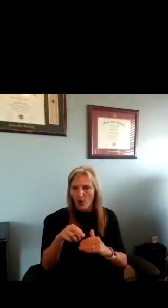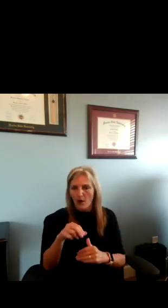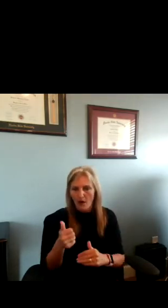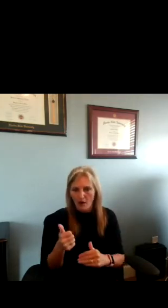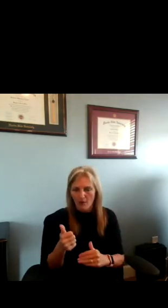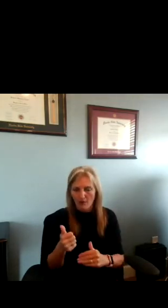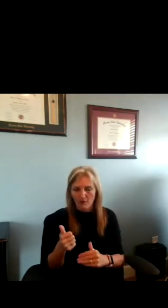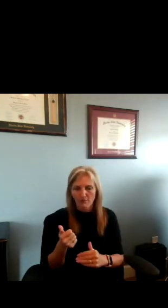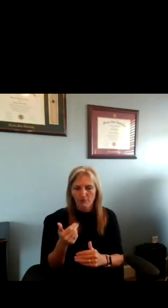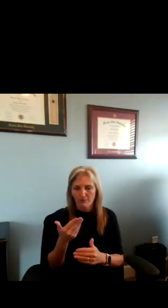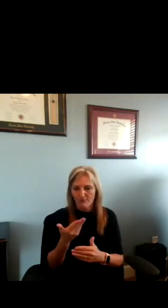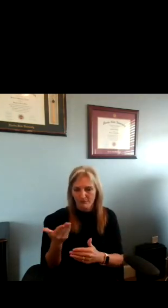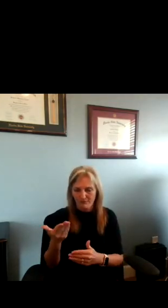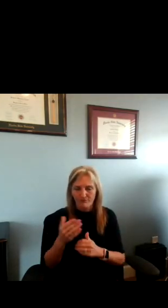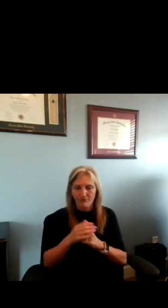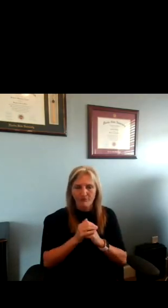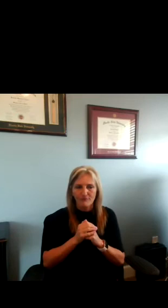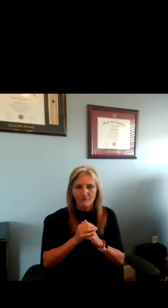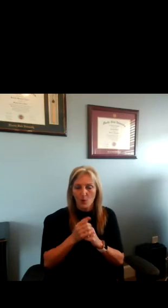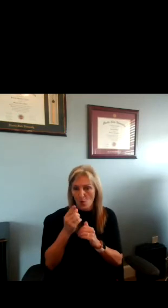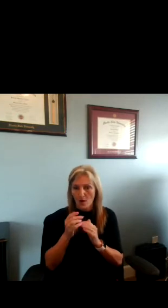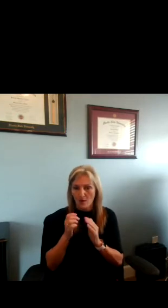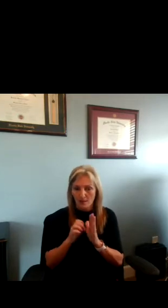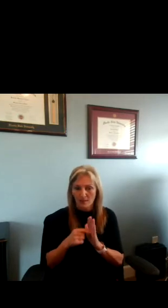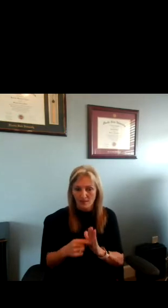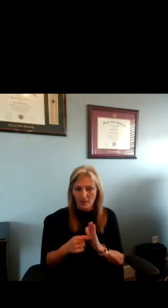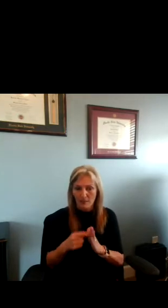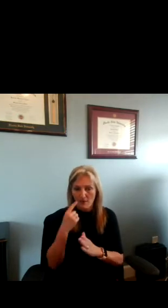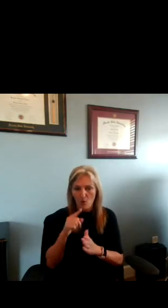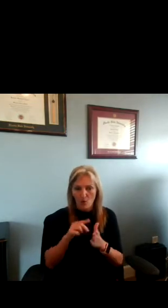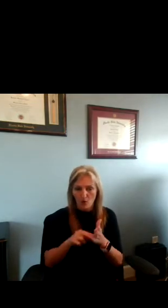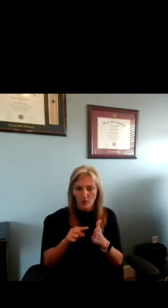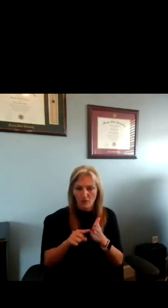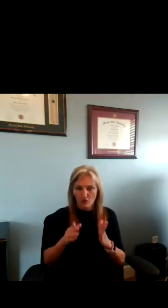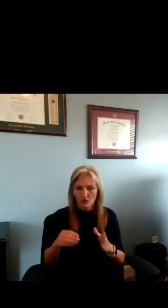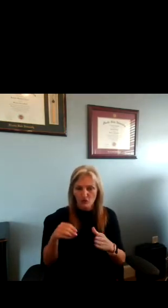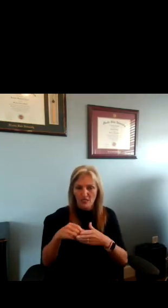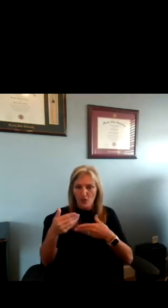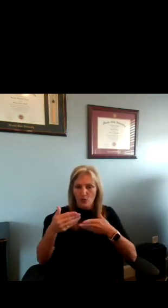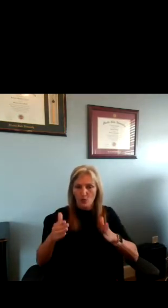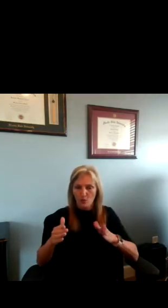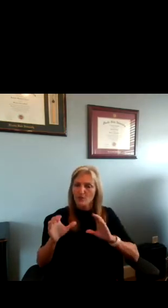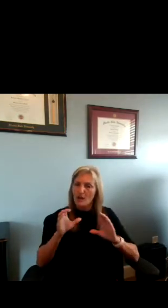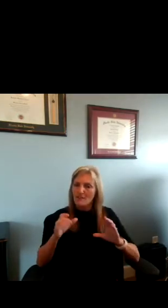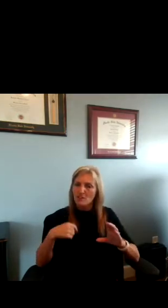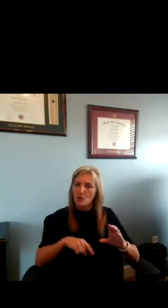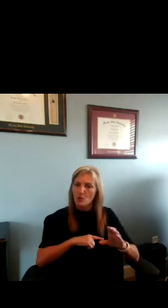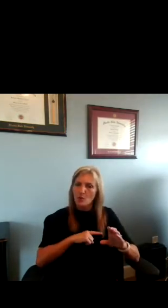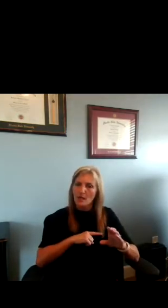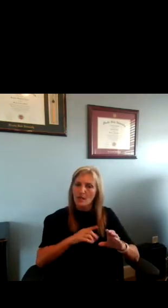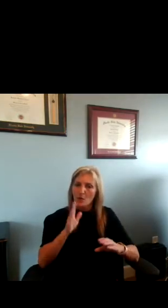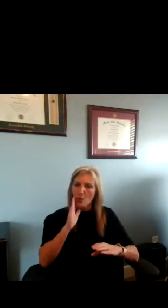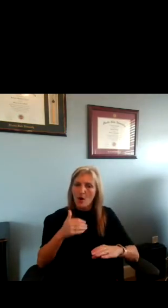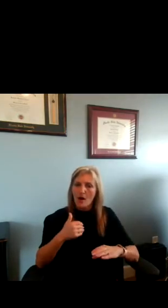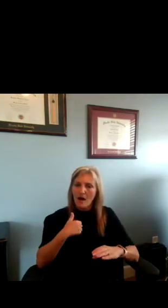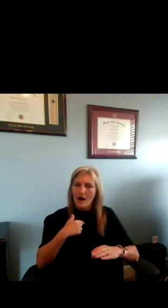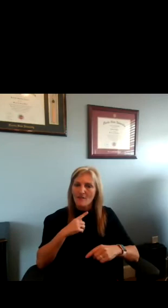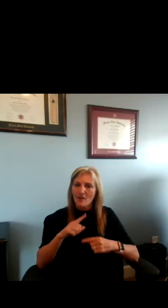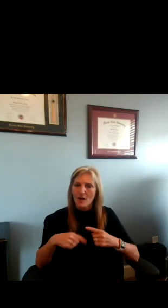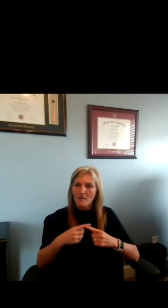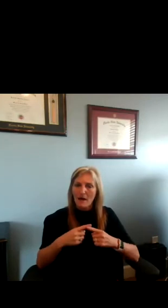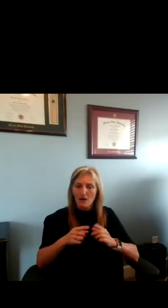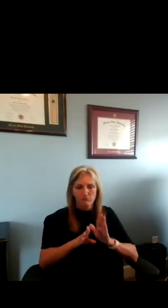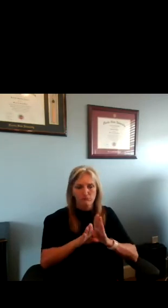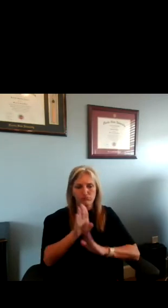factor. One example for the researchers in the room is the conversation we've been having about spikes in crime